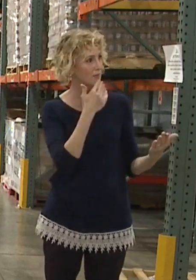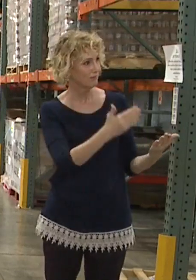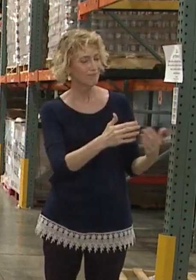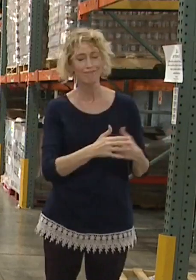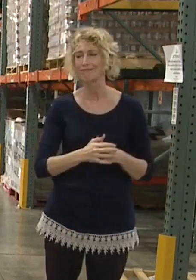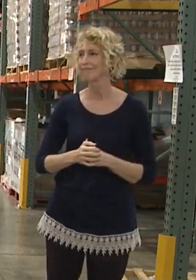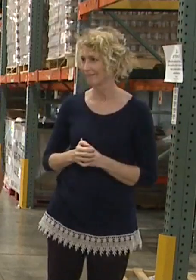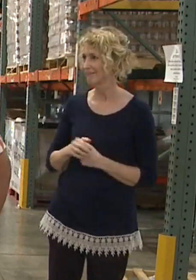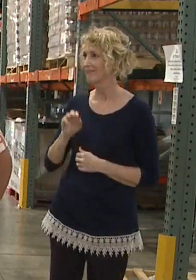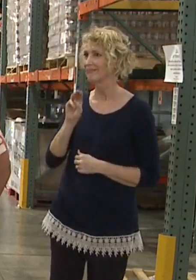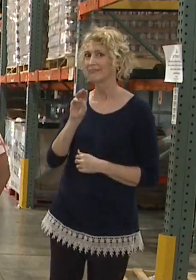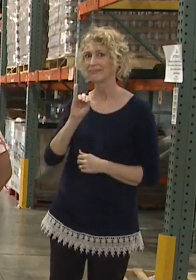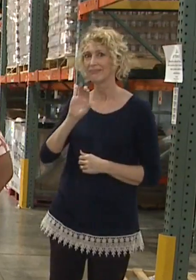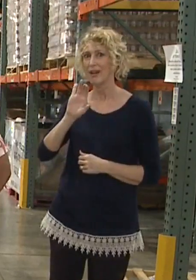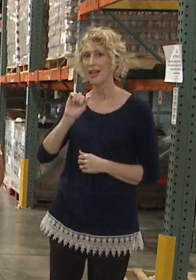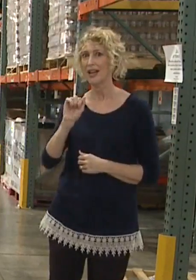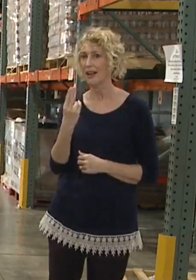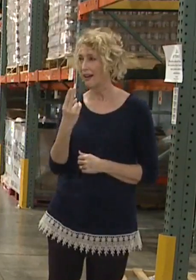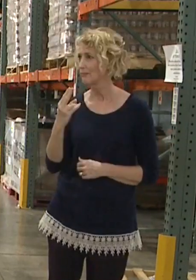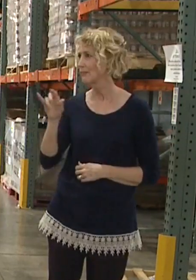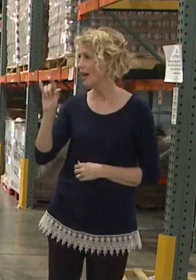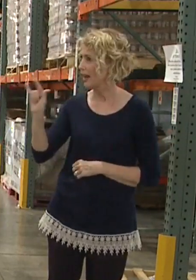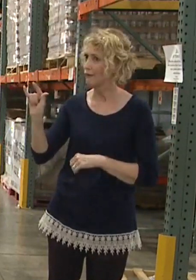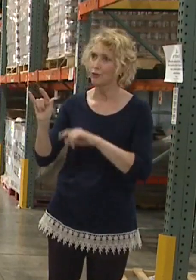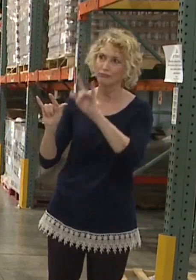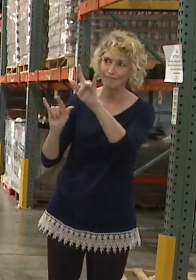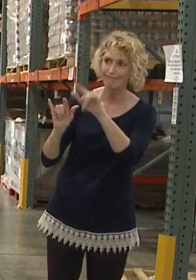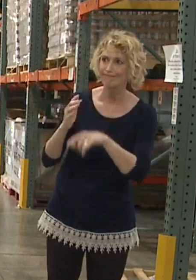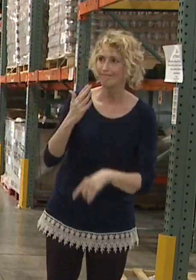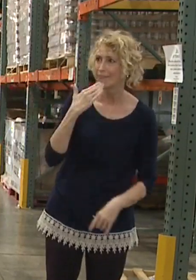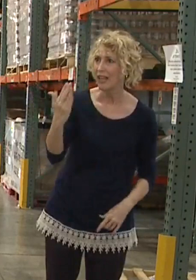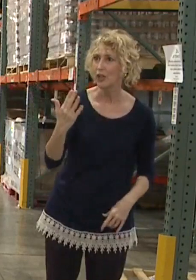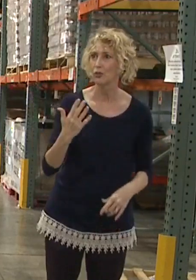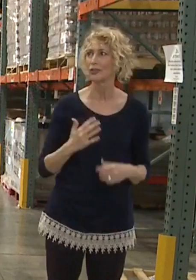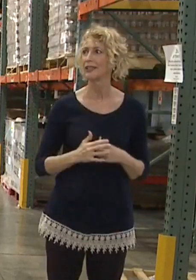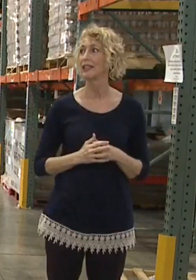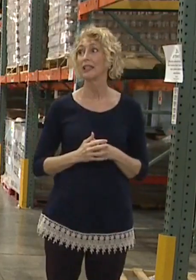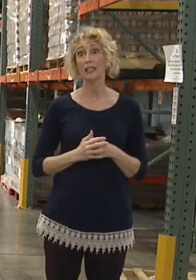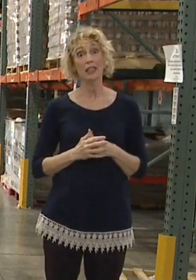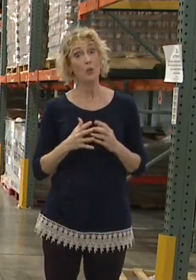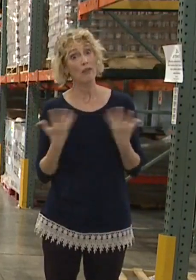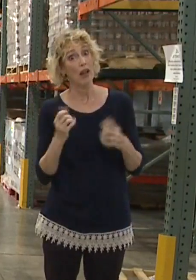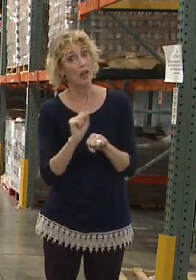Micah, I love you. And to all my brothers out there, we got some work to do.